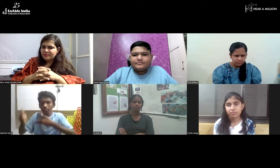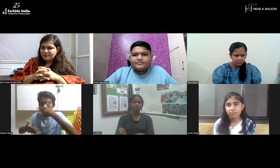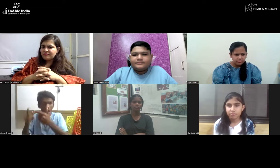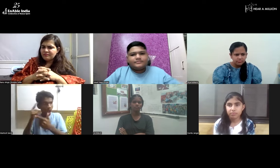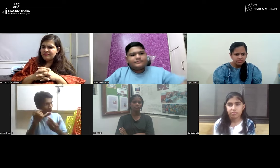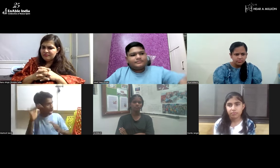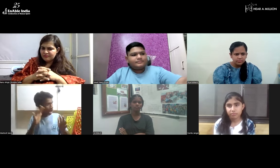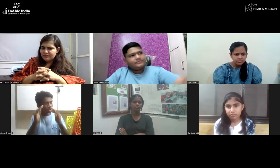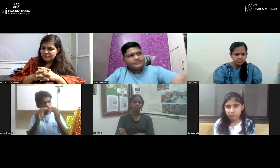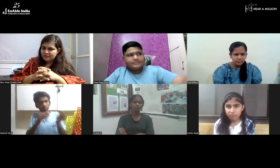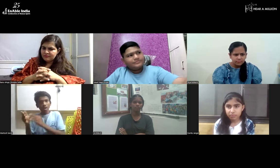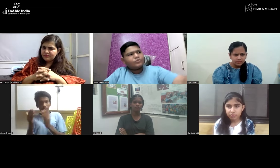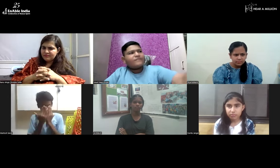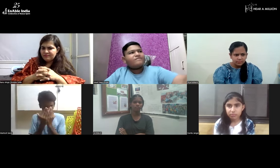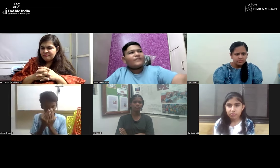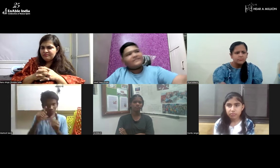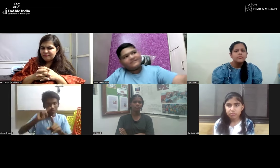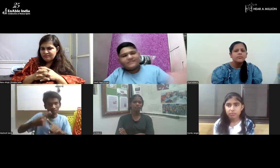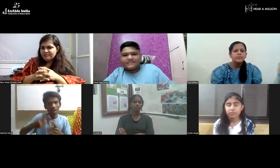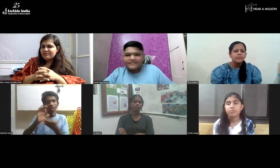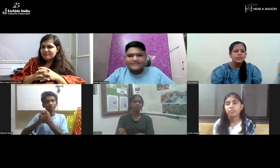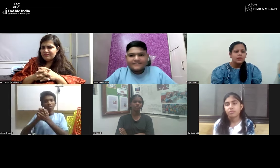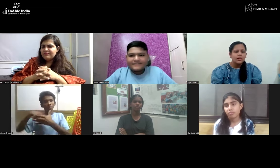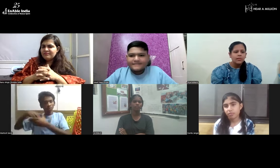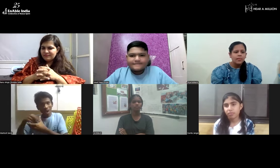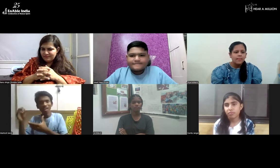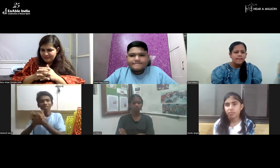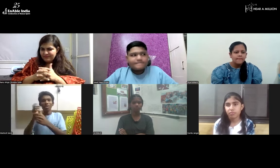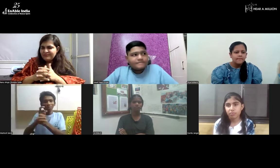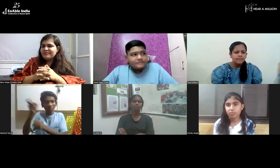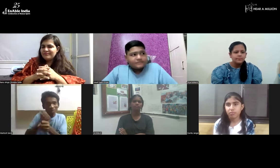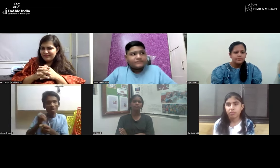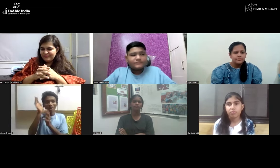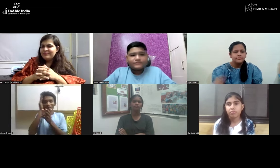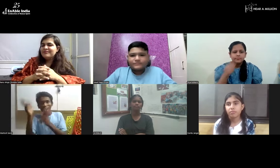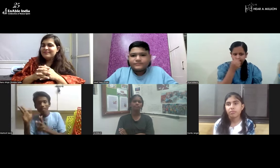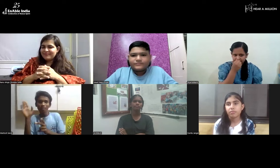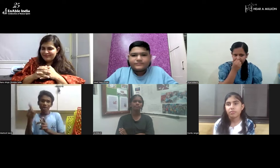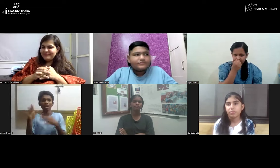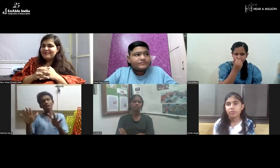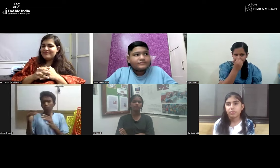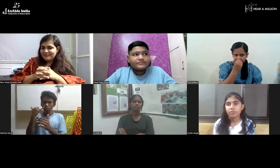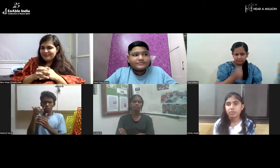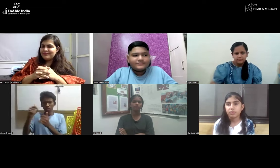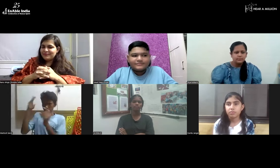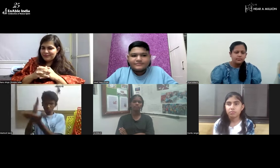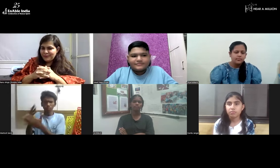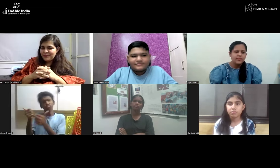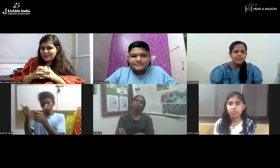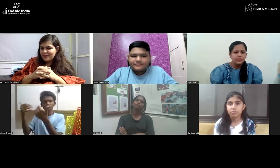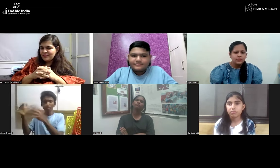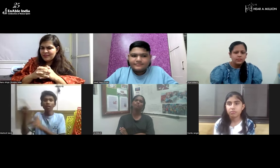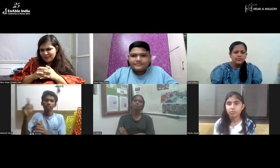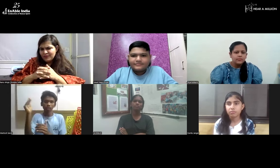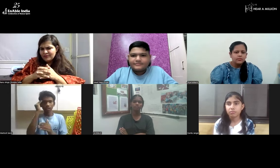Yeah, there is a difference, and it is important to know that. So you have to share uh, and about this